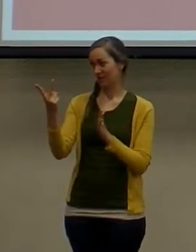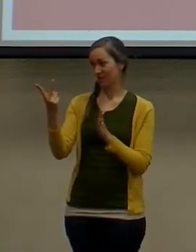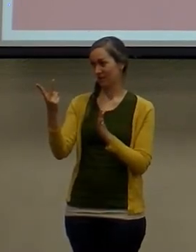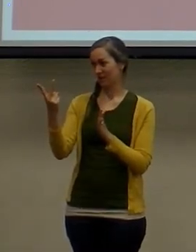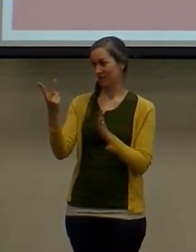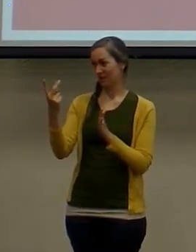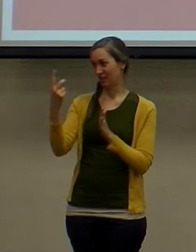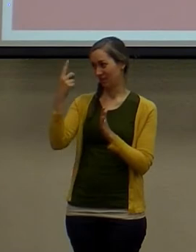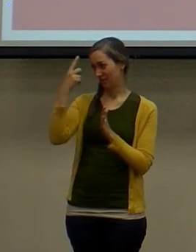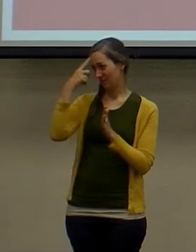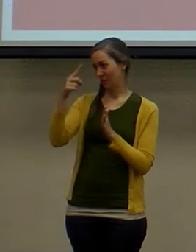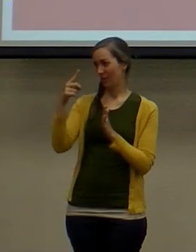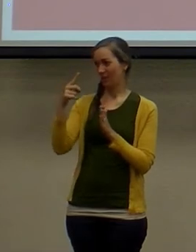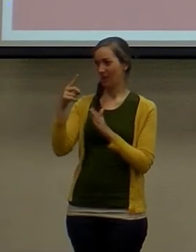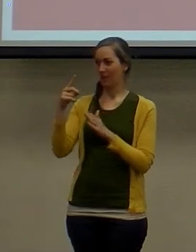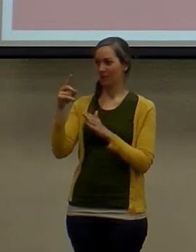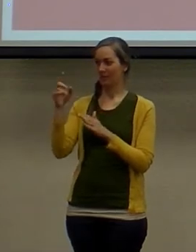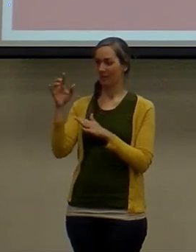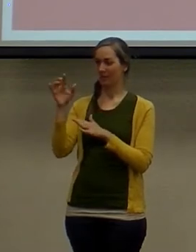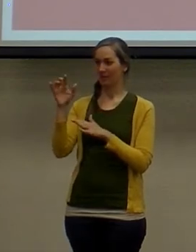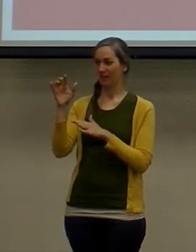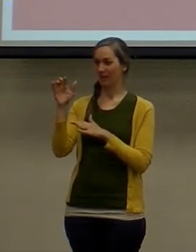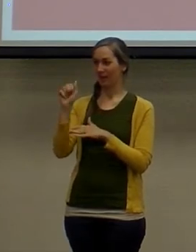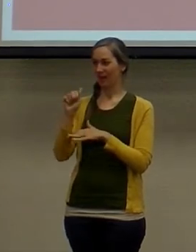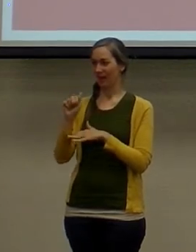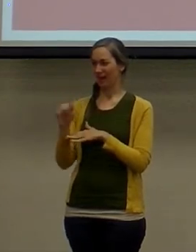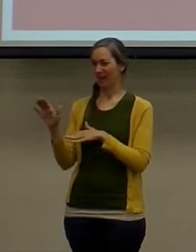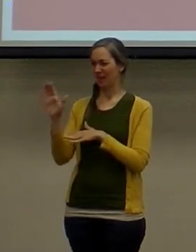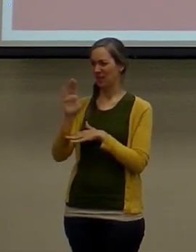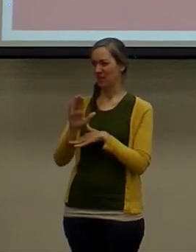Southeast Asian Games. I have to say that, forgive me.